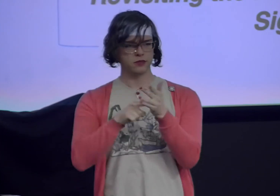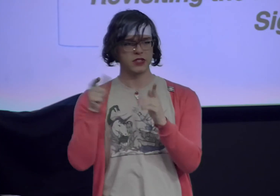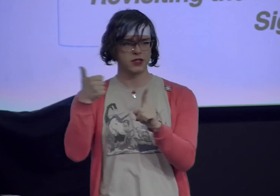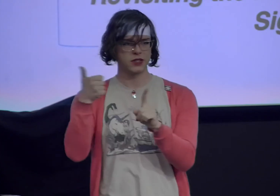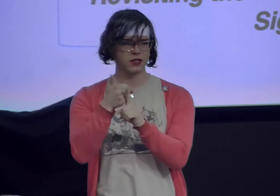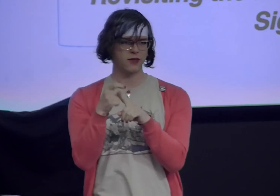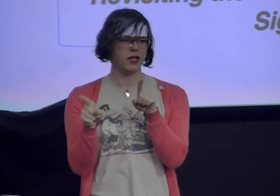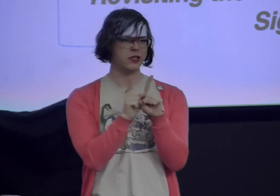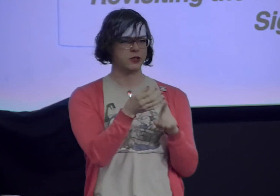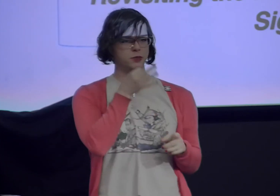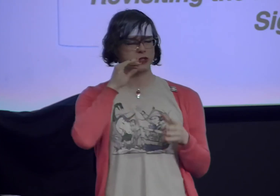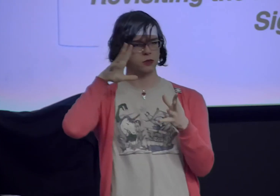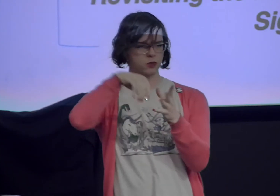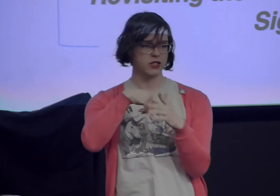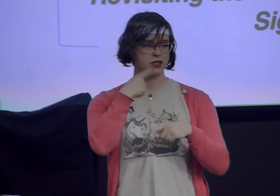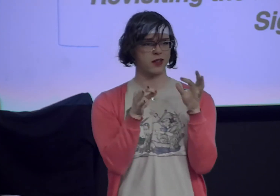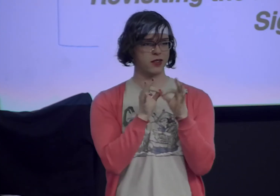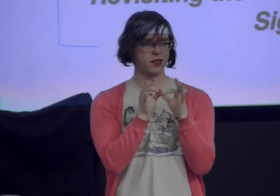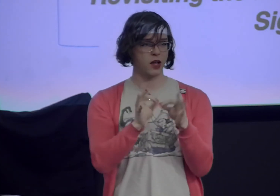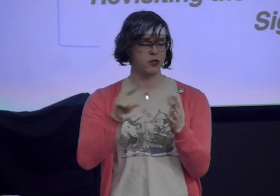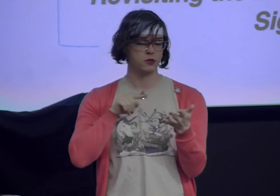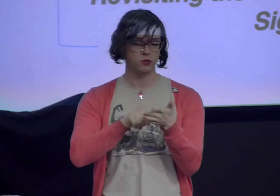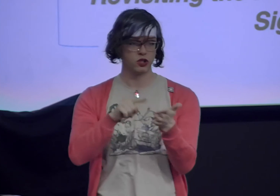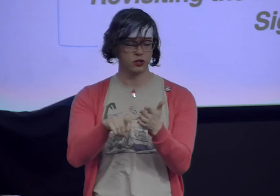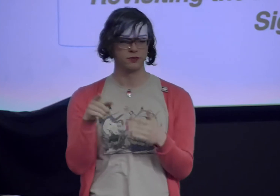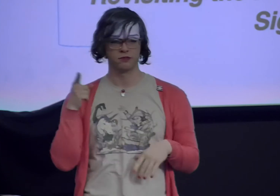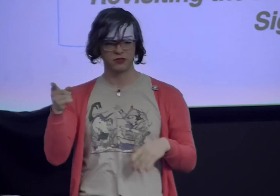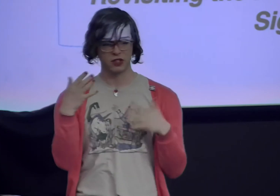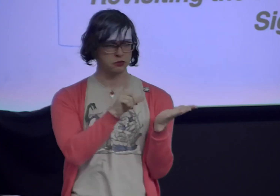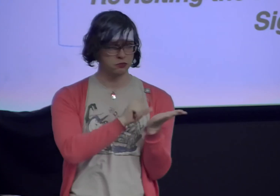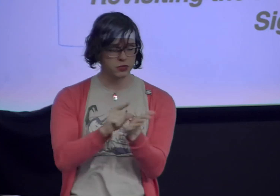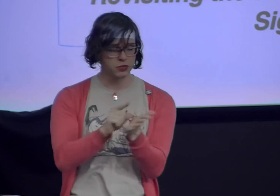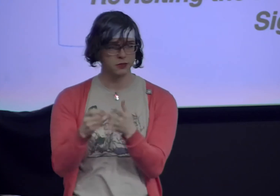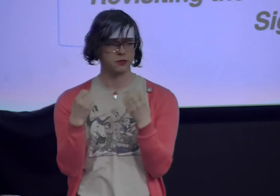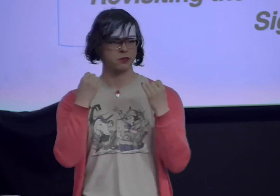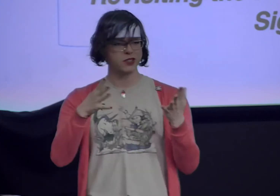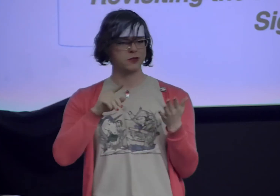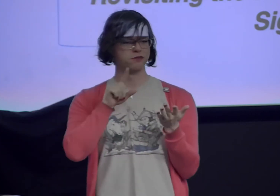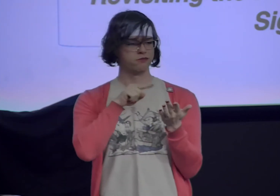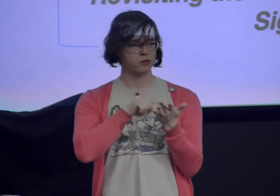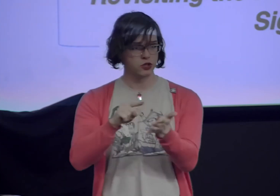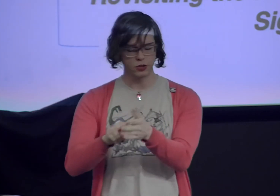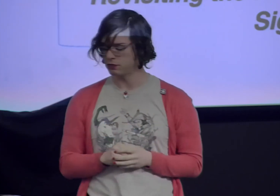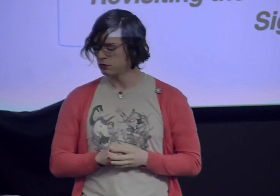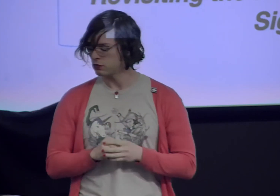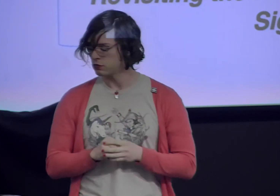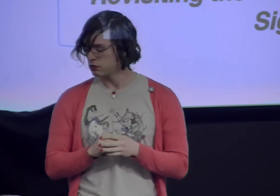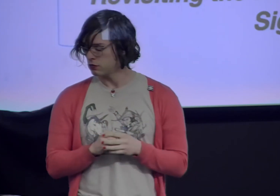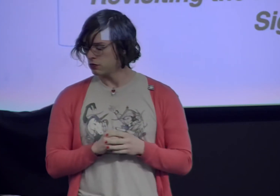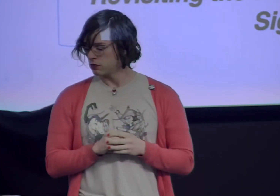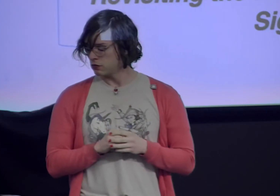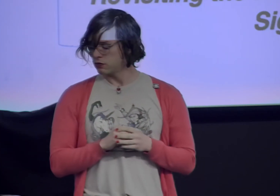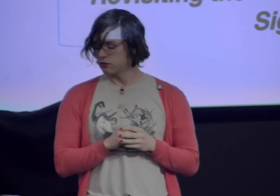Today, he is internationally recognized for his scholarly work and expertise on sign modality, touching on many